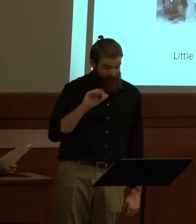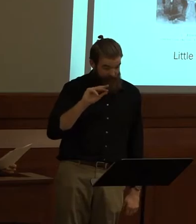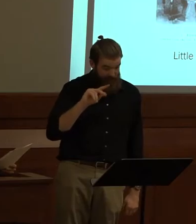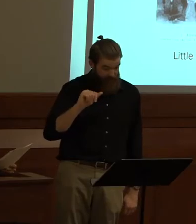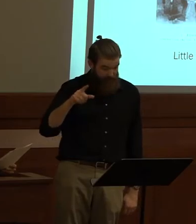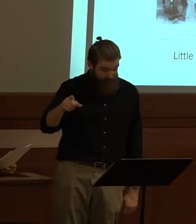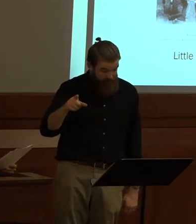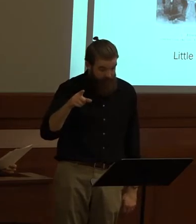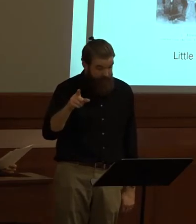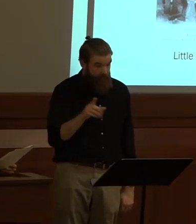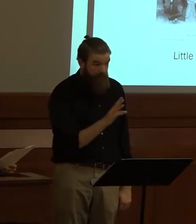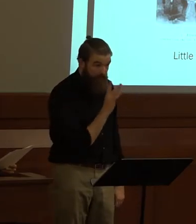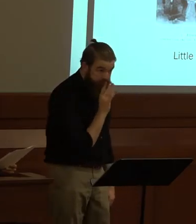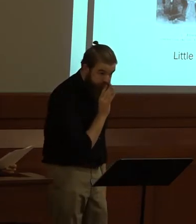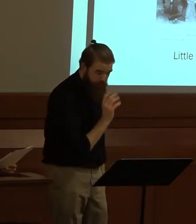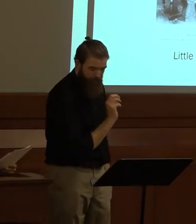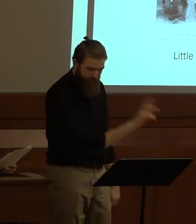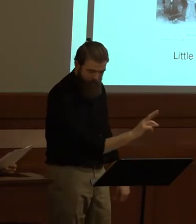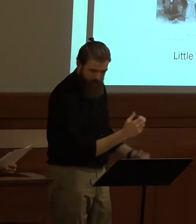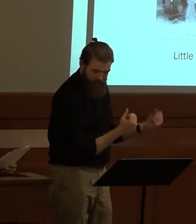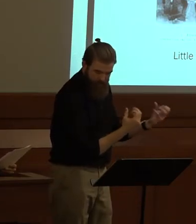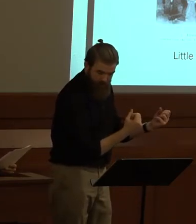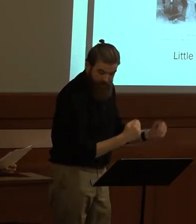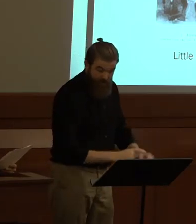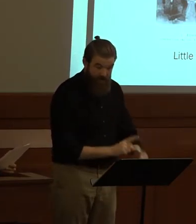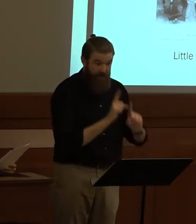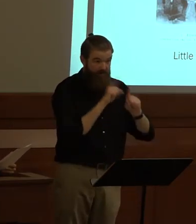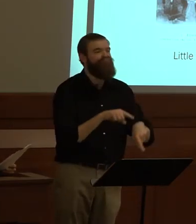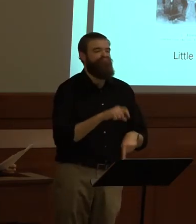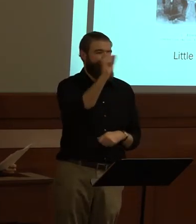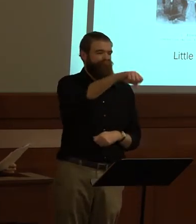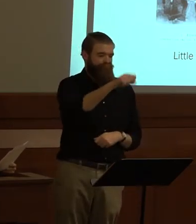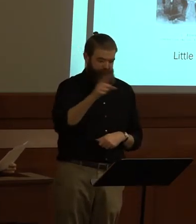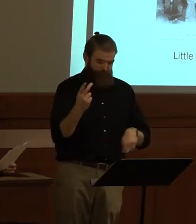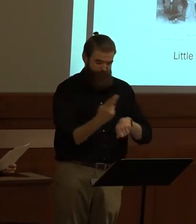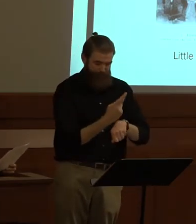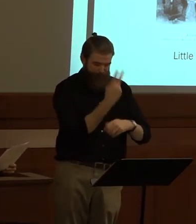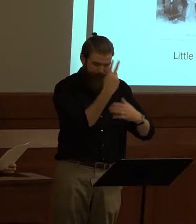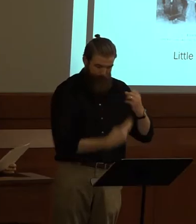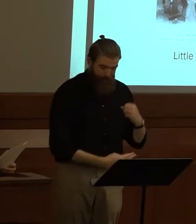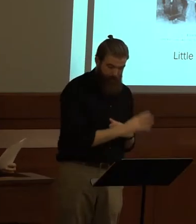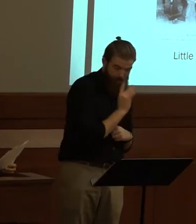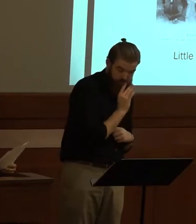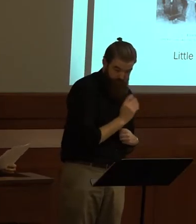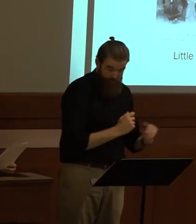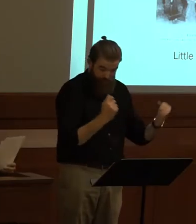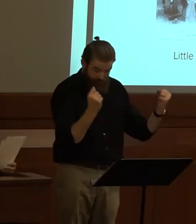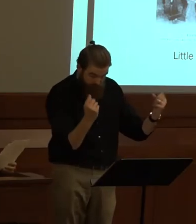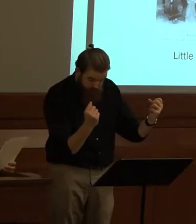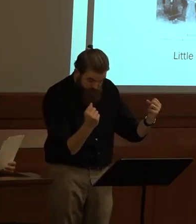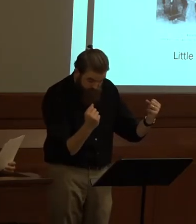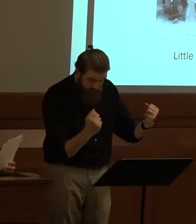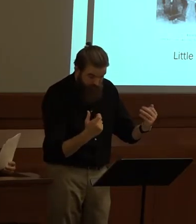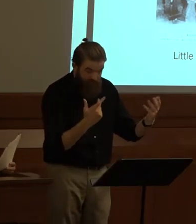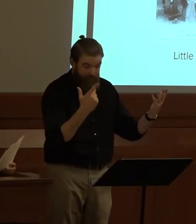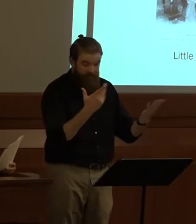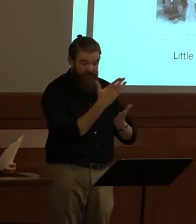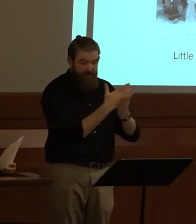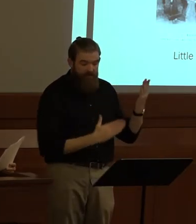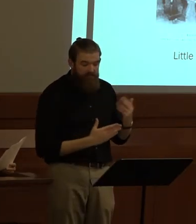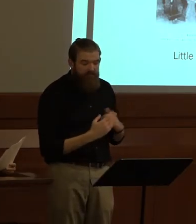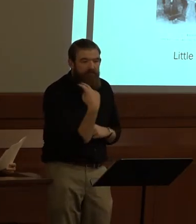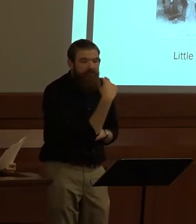Catholics, and perhaps for anyone with an understanding of enculturation in deaf mission work, it